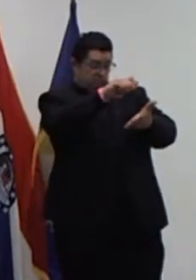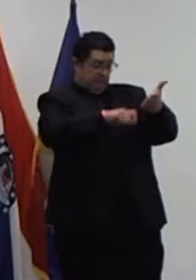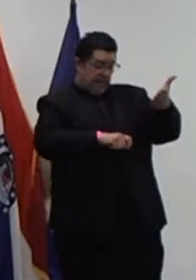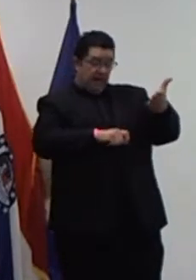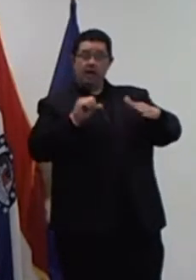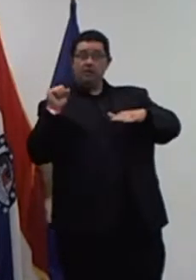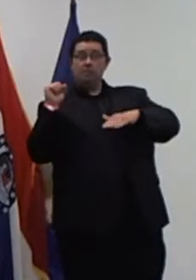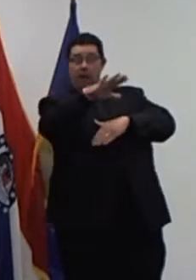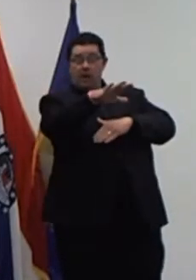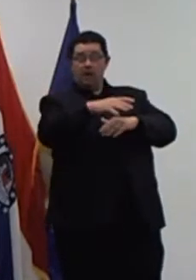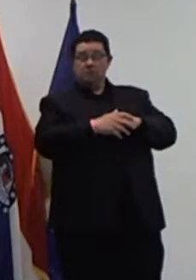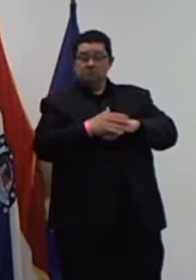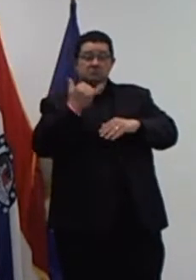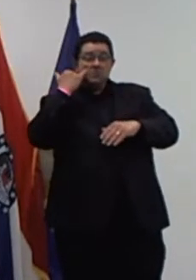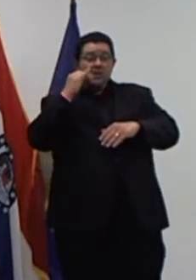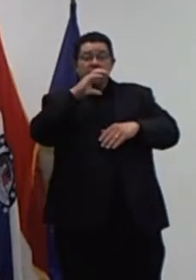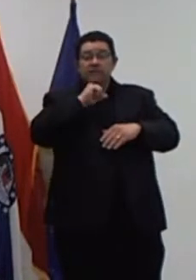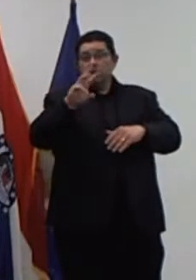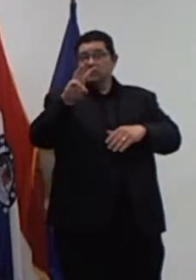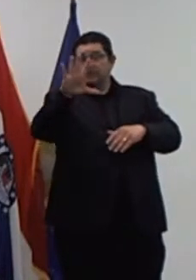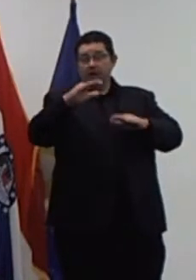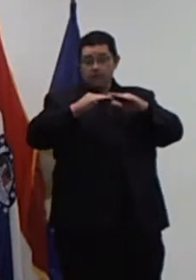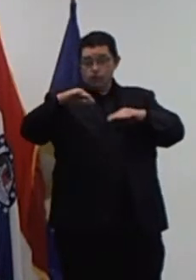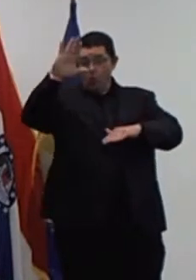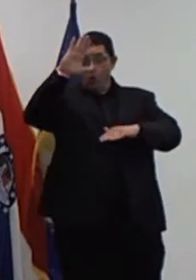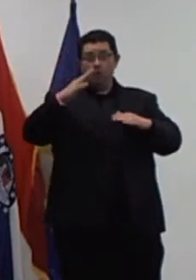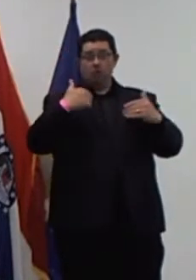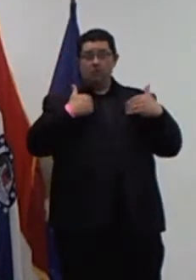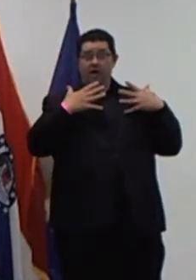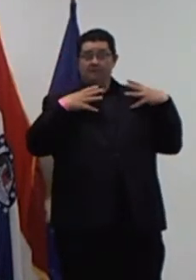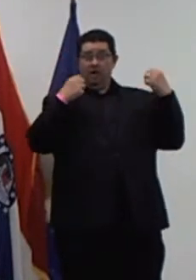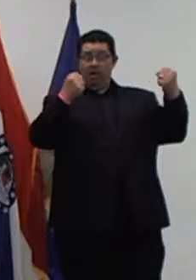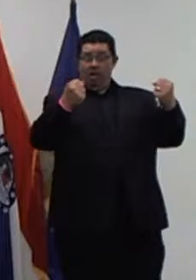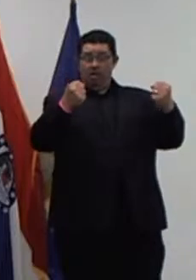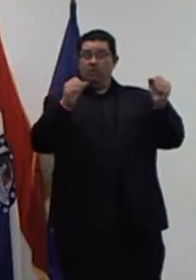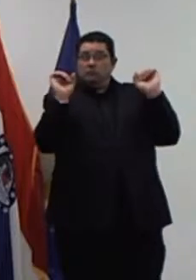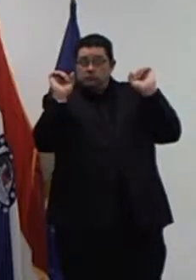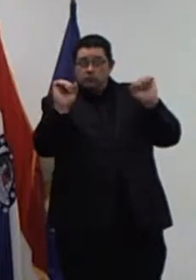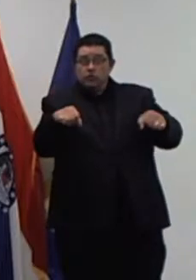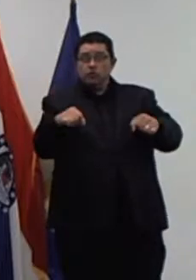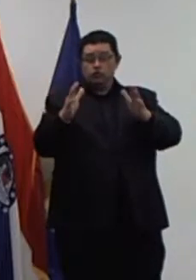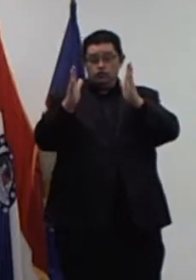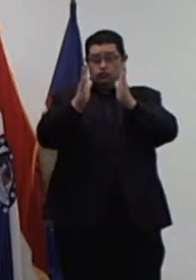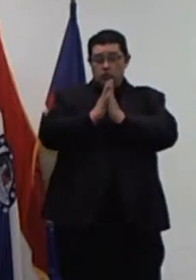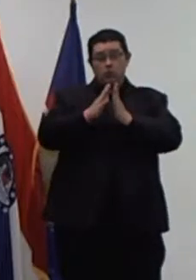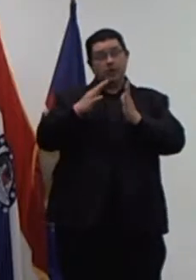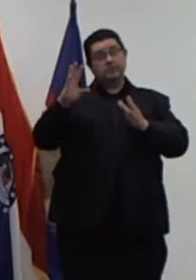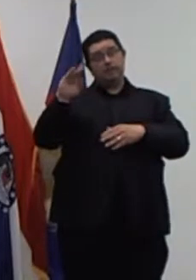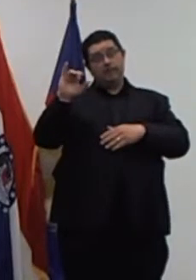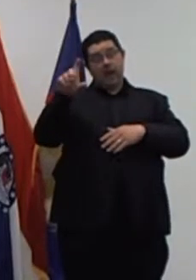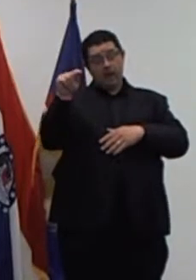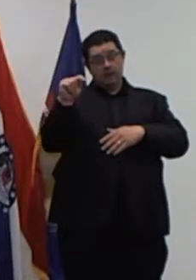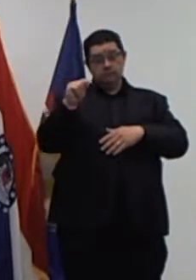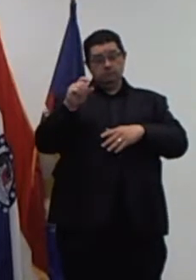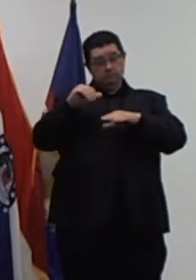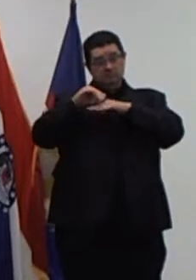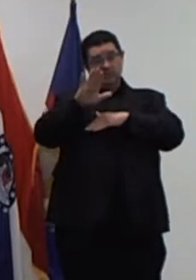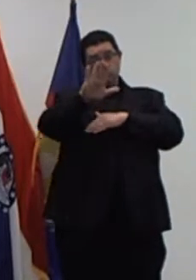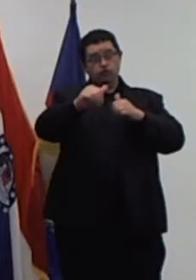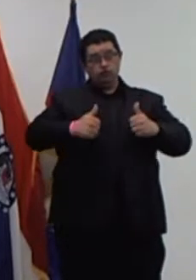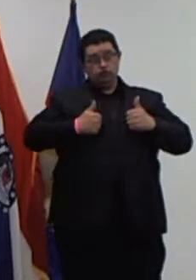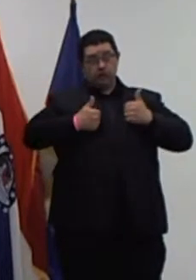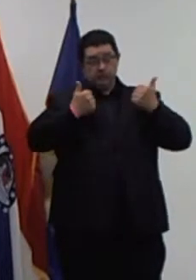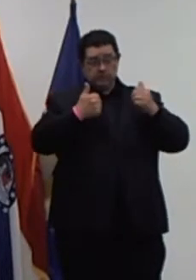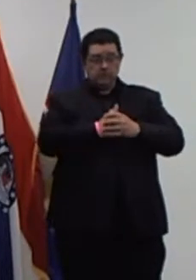you're 65 years and older and you have health conditions, you'd be able to request a ballot to your address to come there. And then third, that